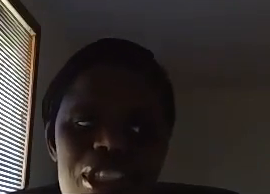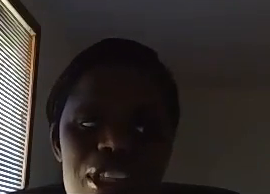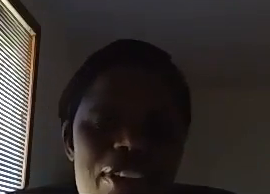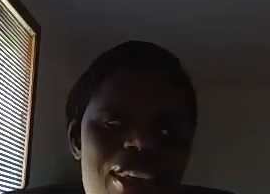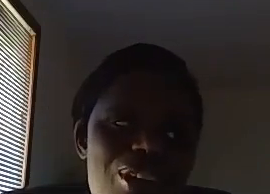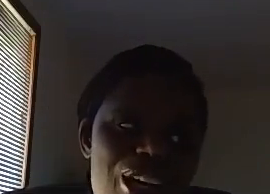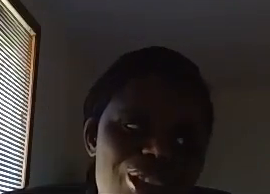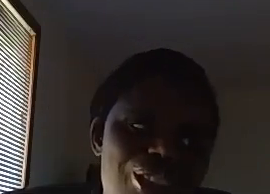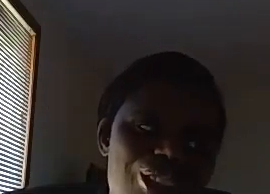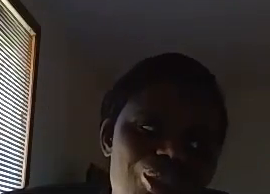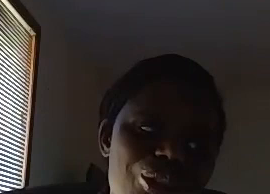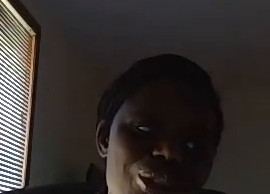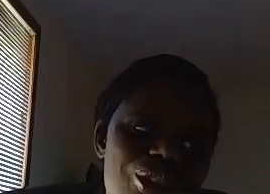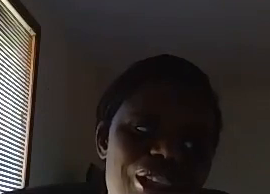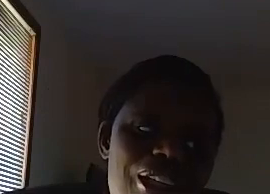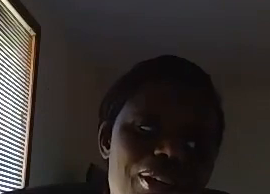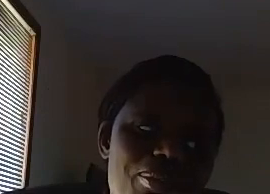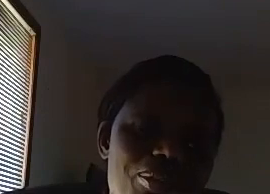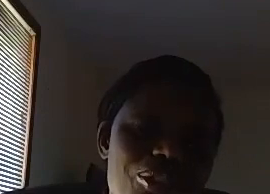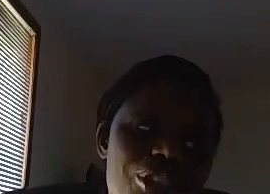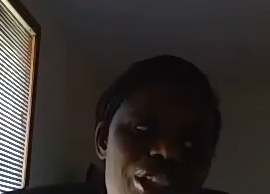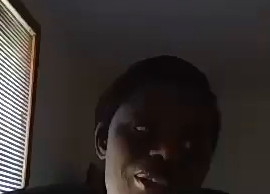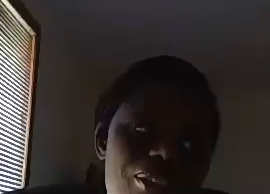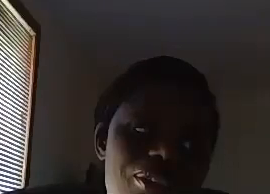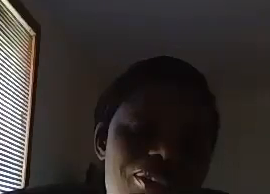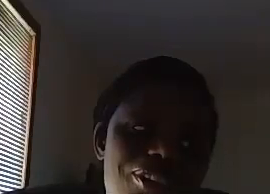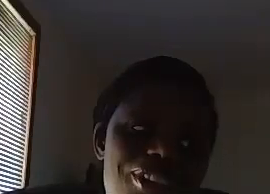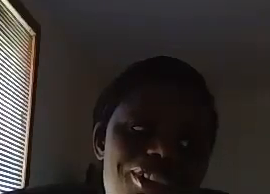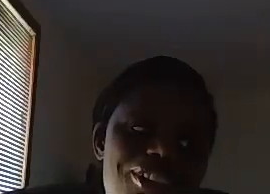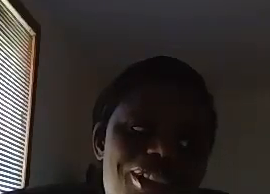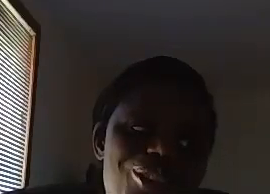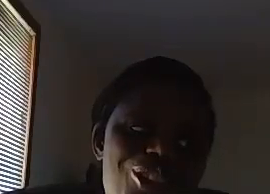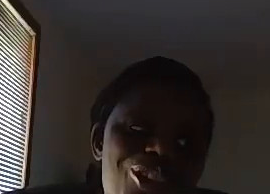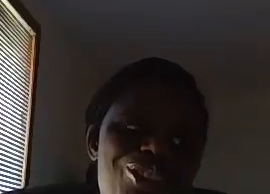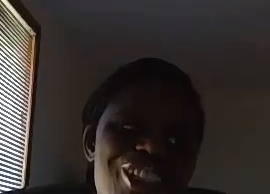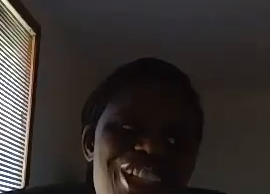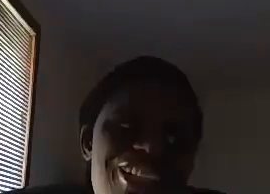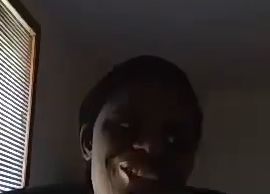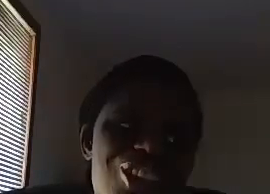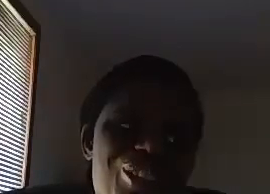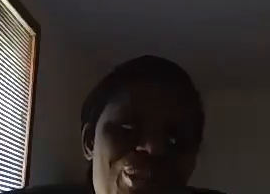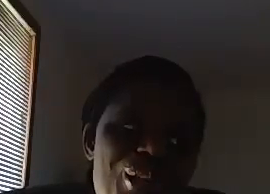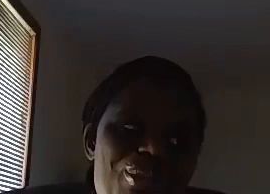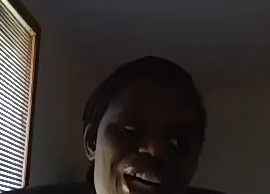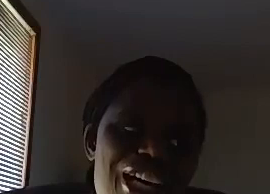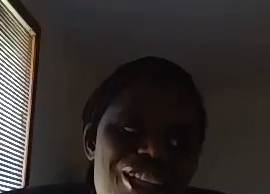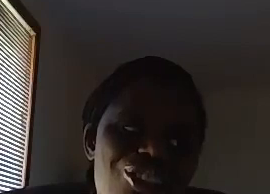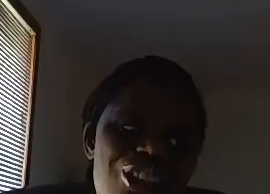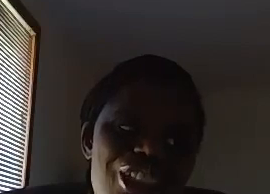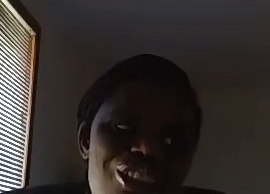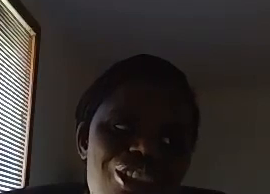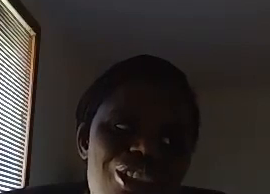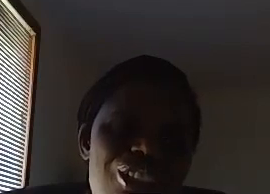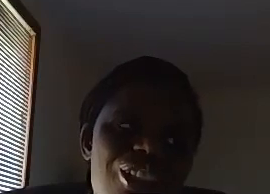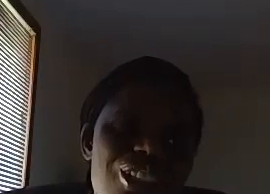because when I was in the school, when, I'm sorry to say this, but my